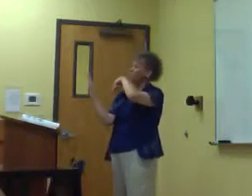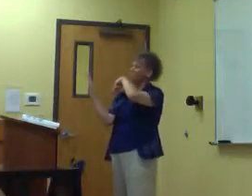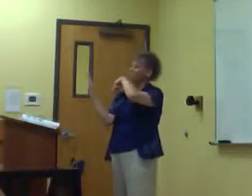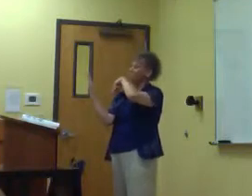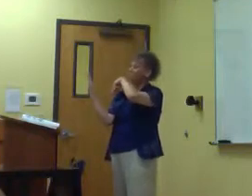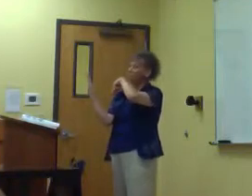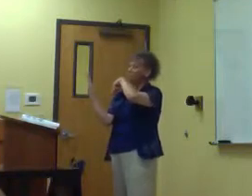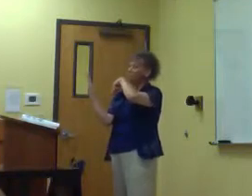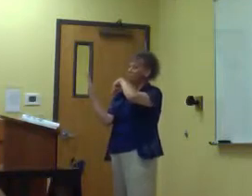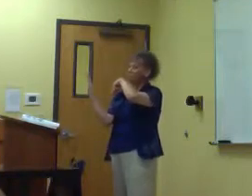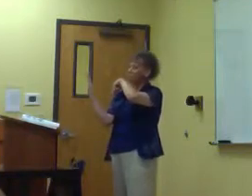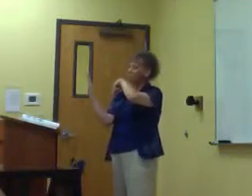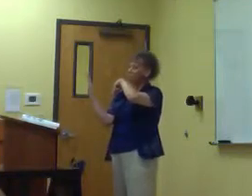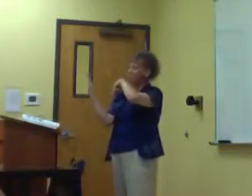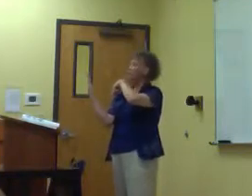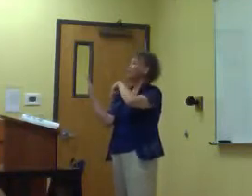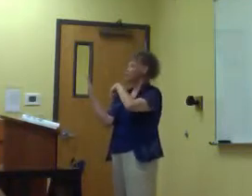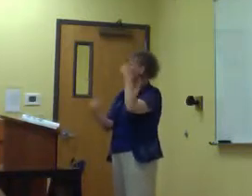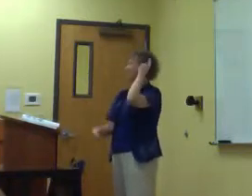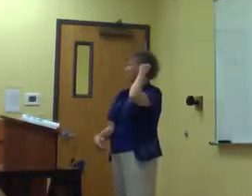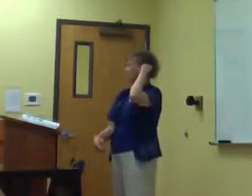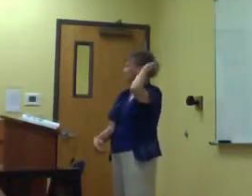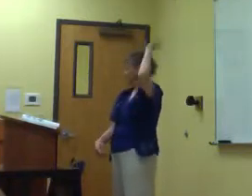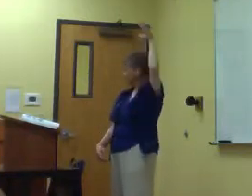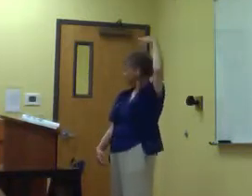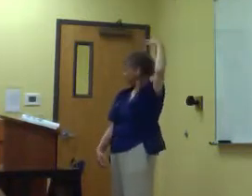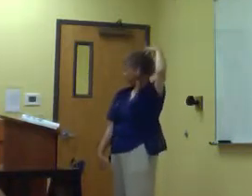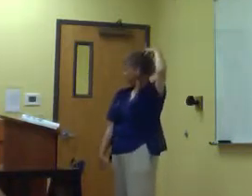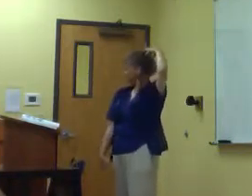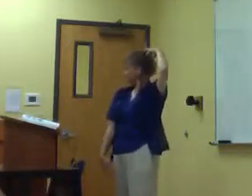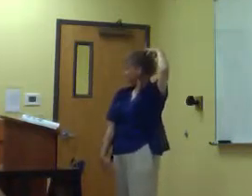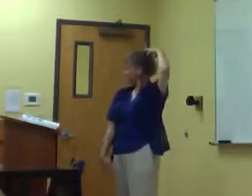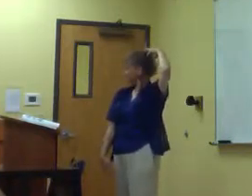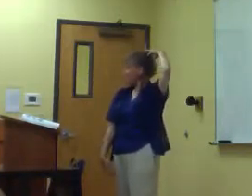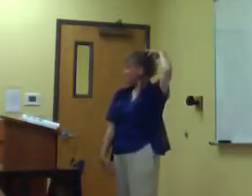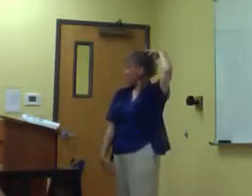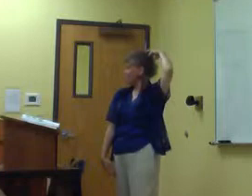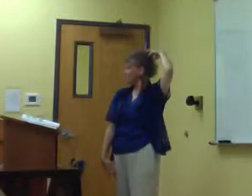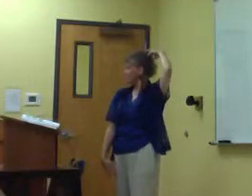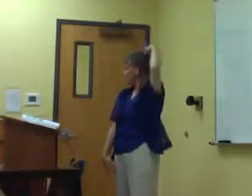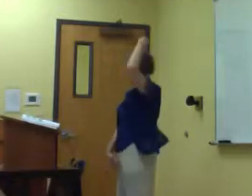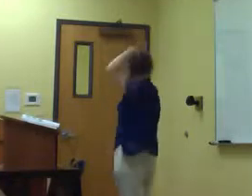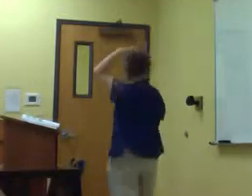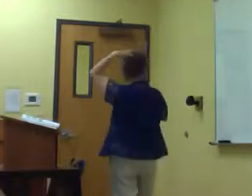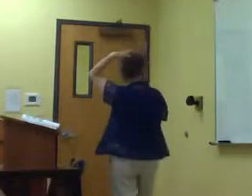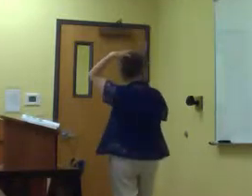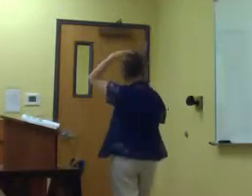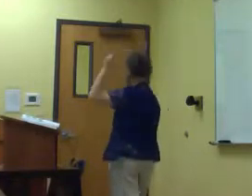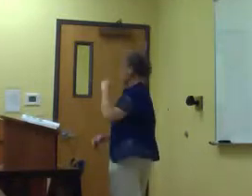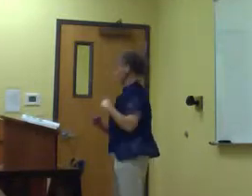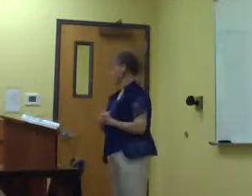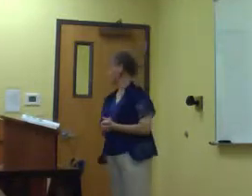Read a house your her hair is in a bun, right? Right?